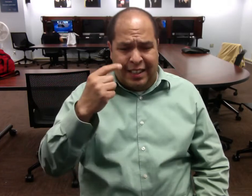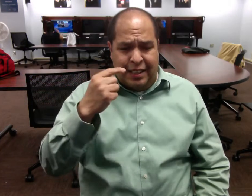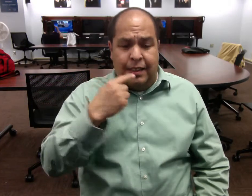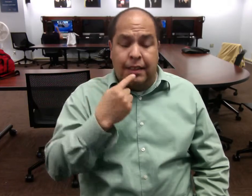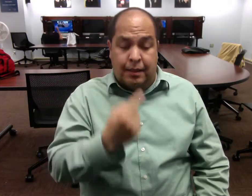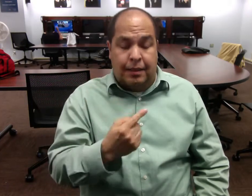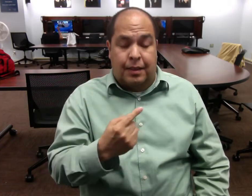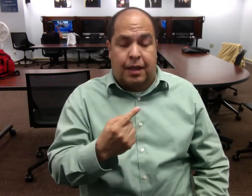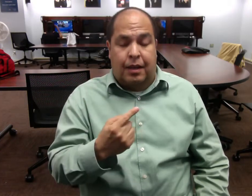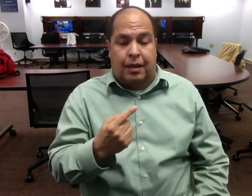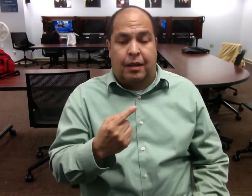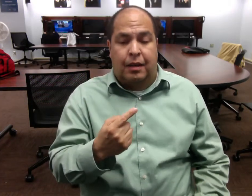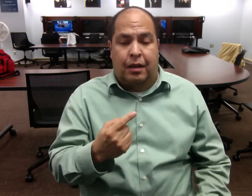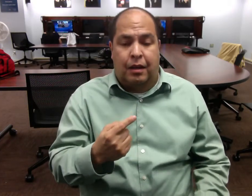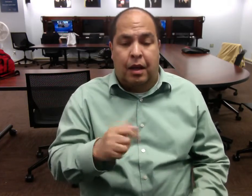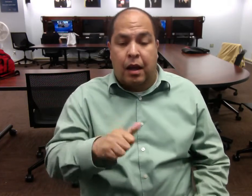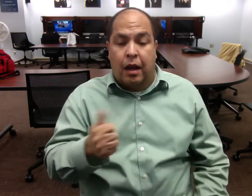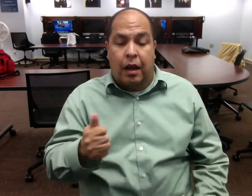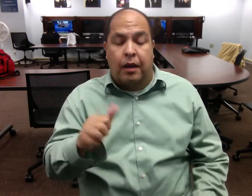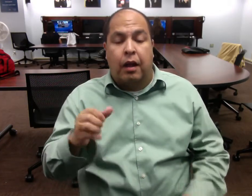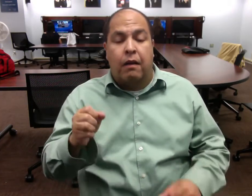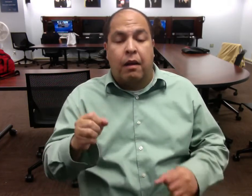makes 4 primary assumptions.